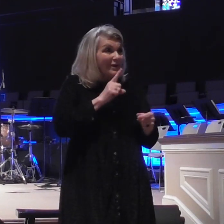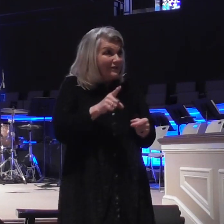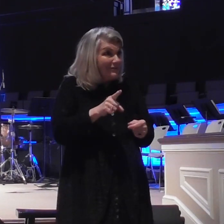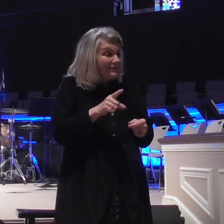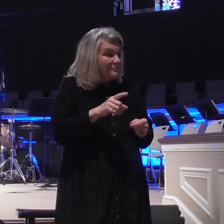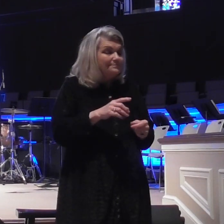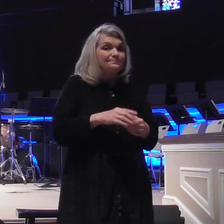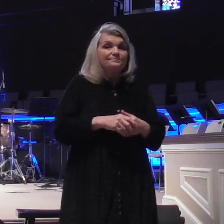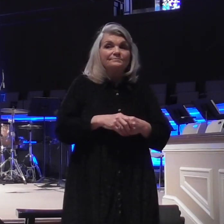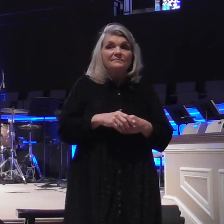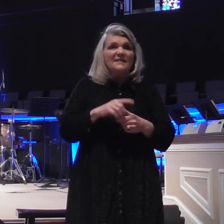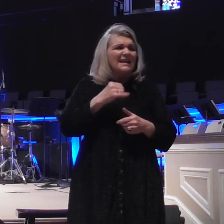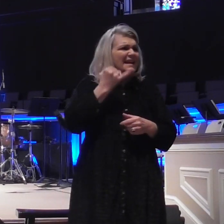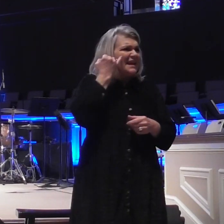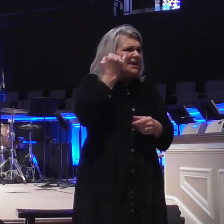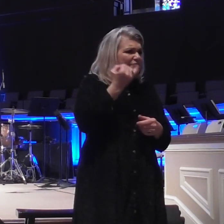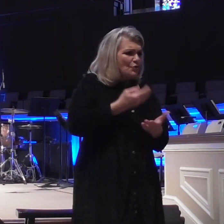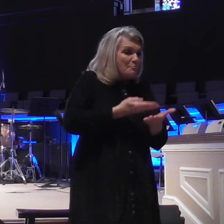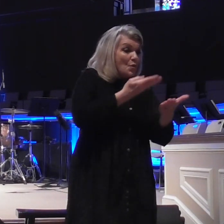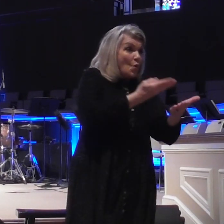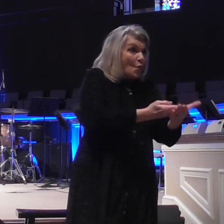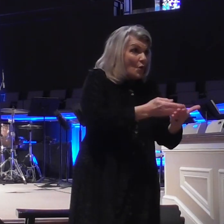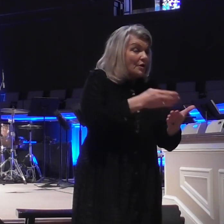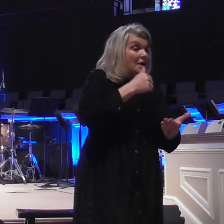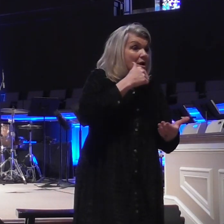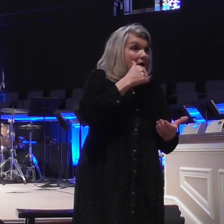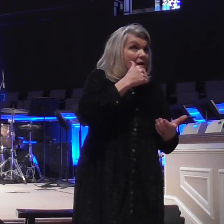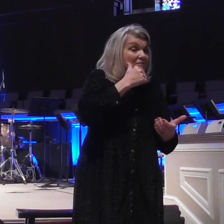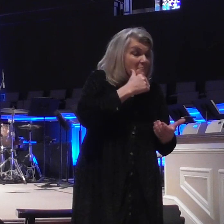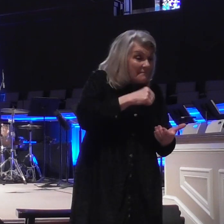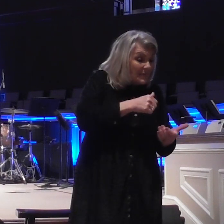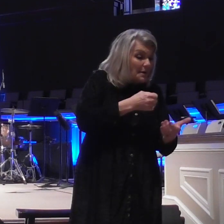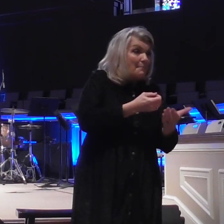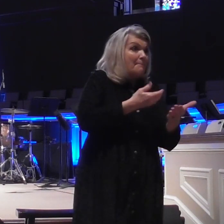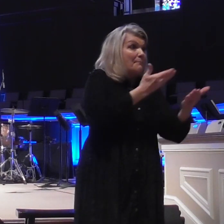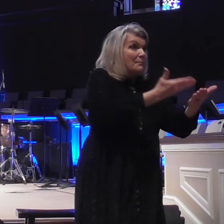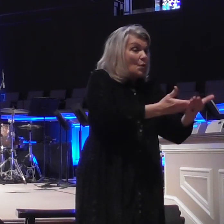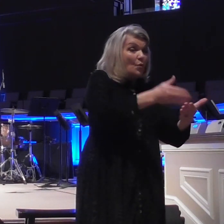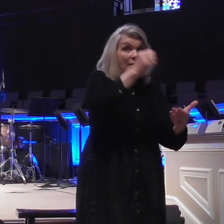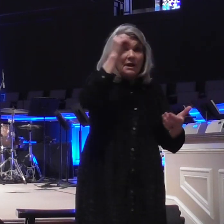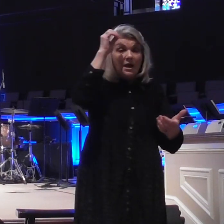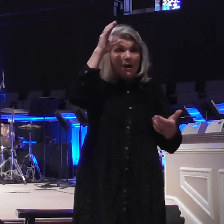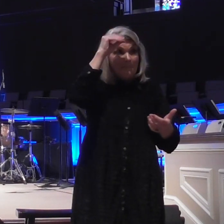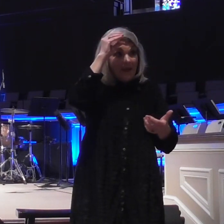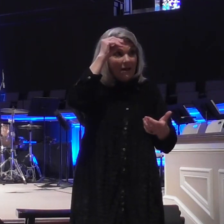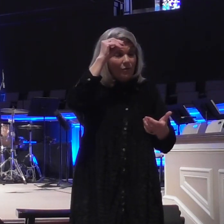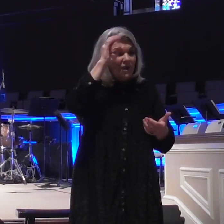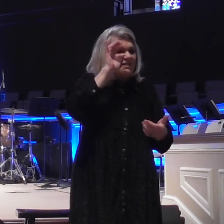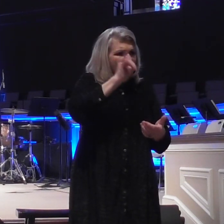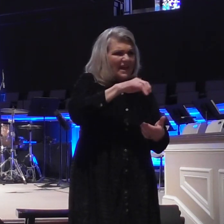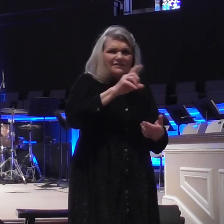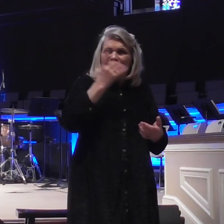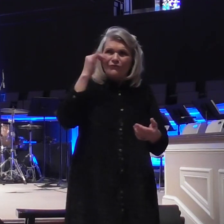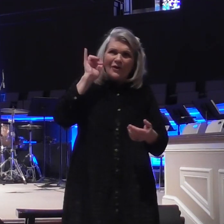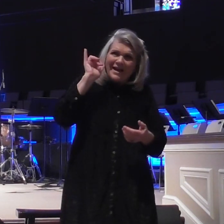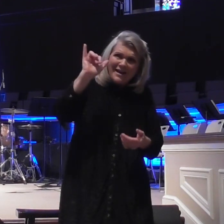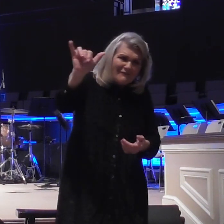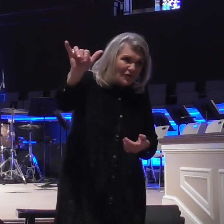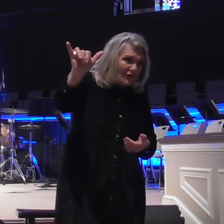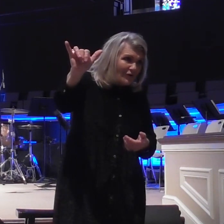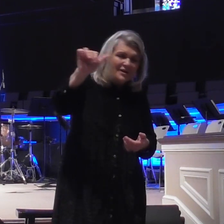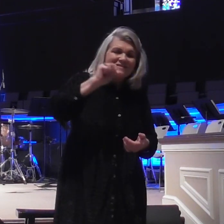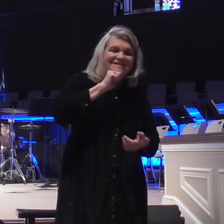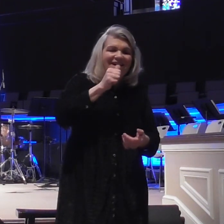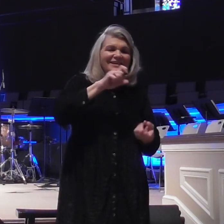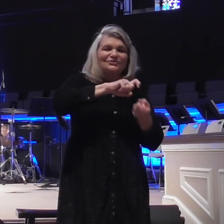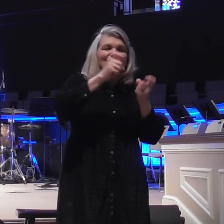female, that is an ontological state that remains forever. And so why could